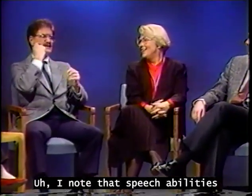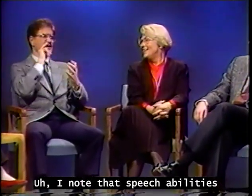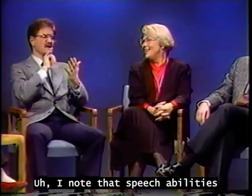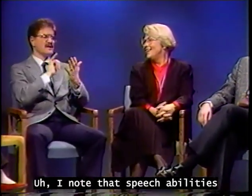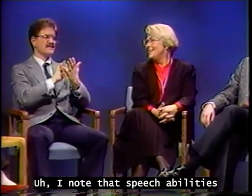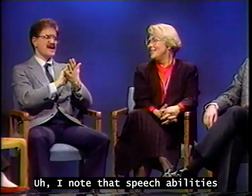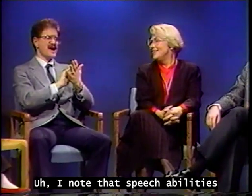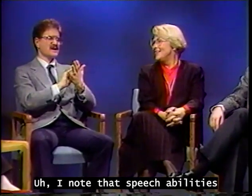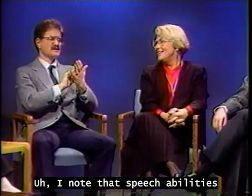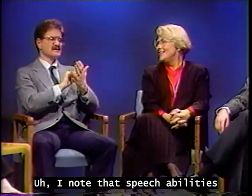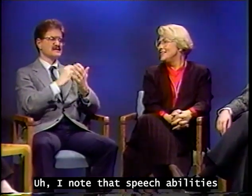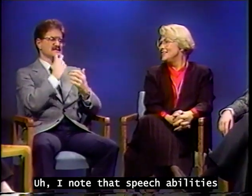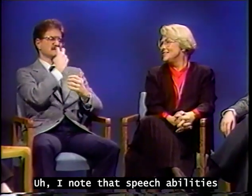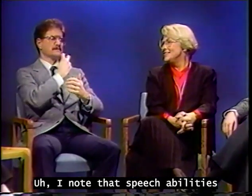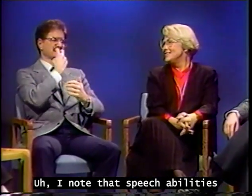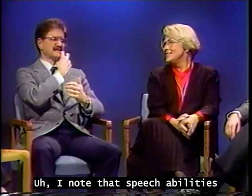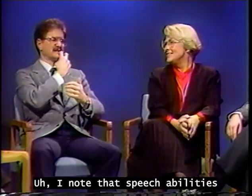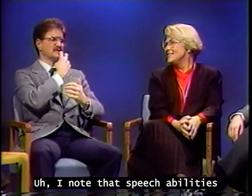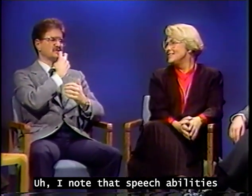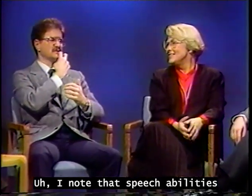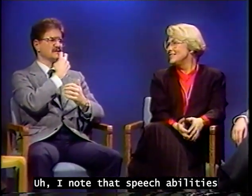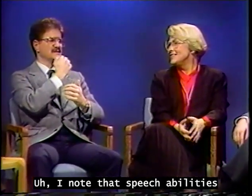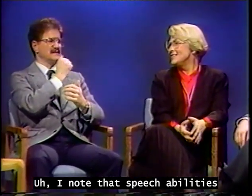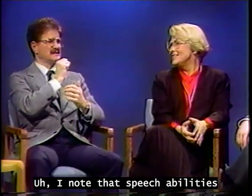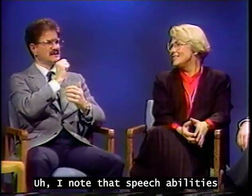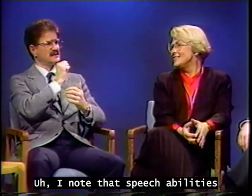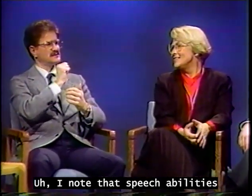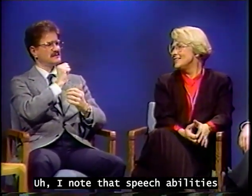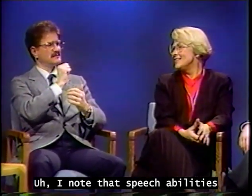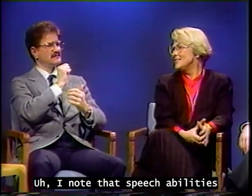I note that speech abilities